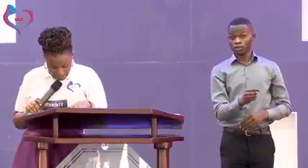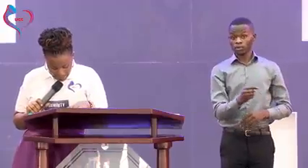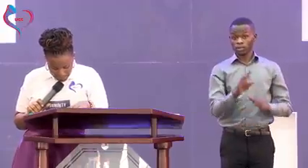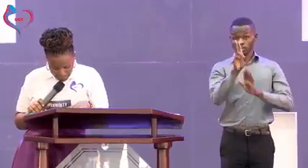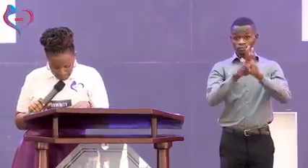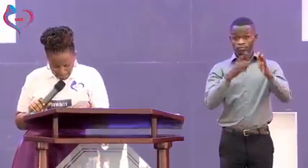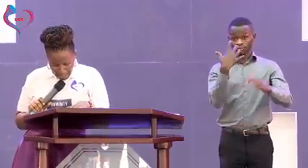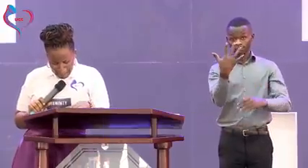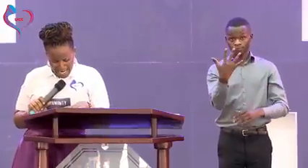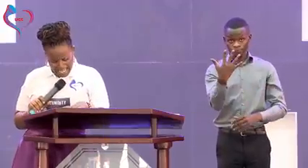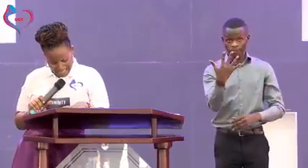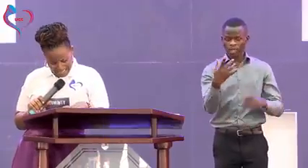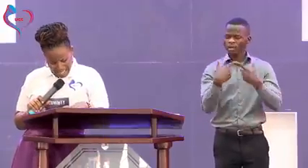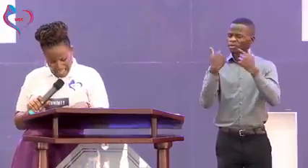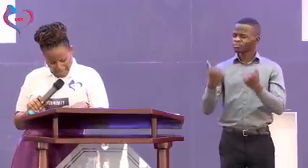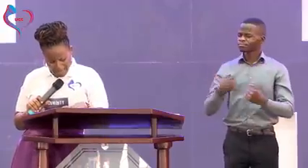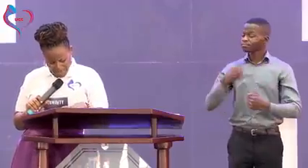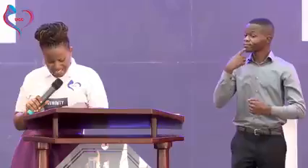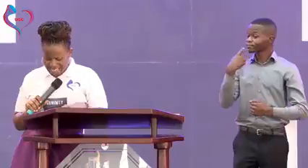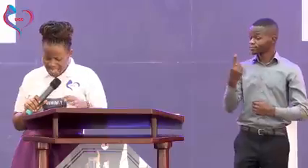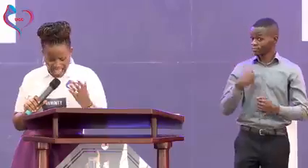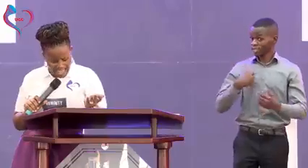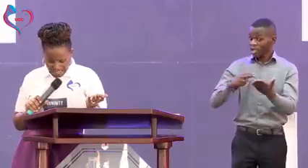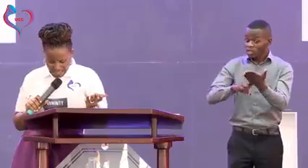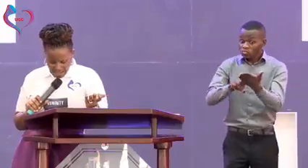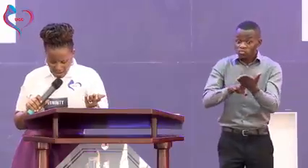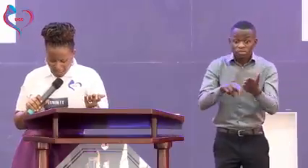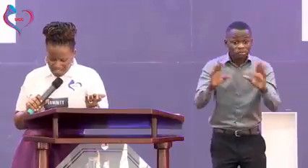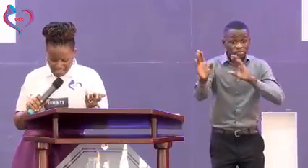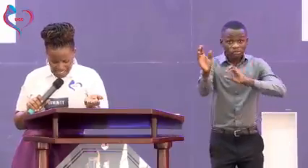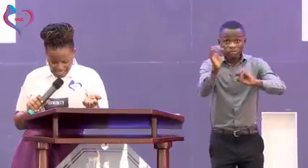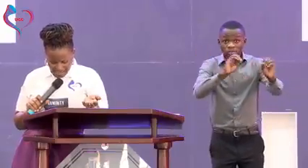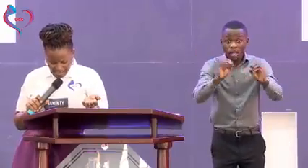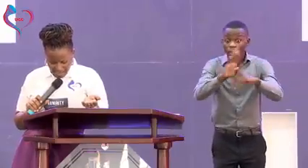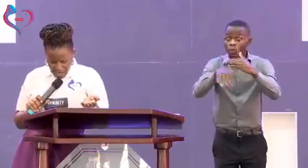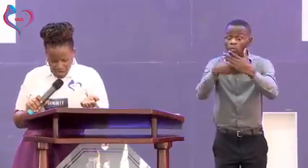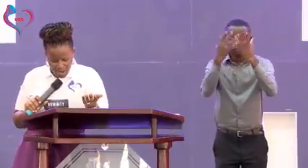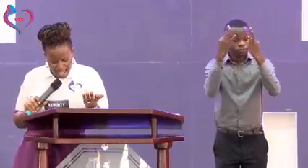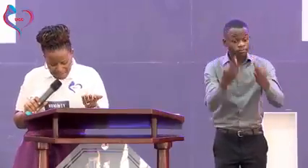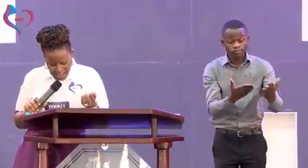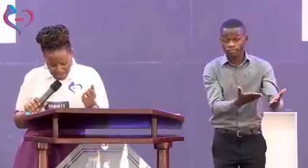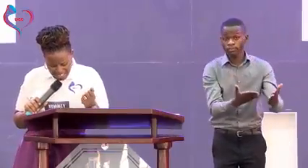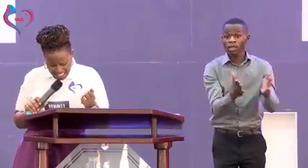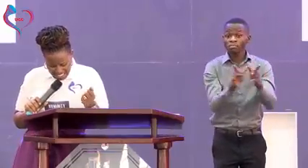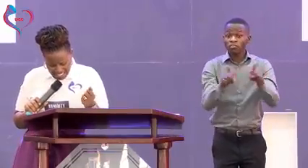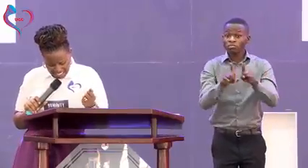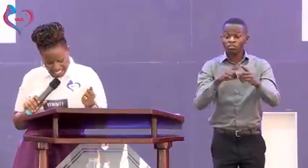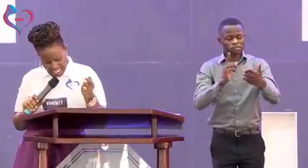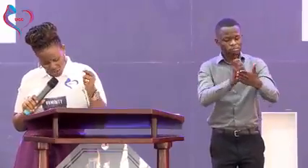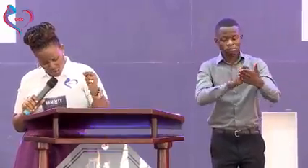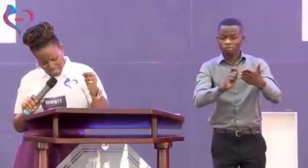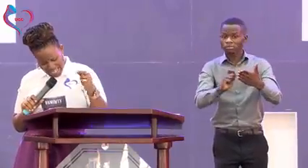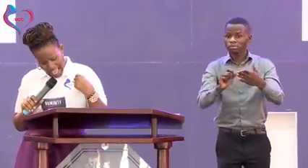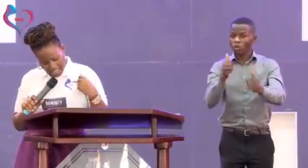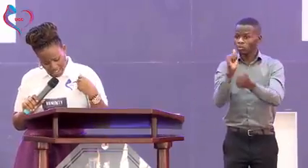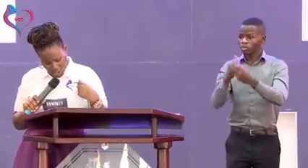Verses 15. But I have used none of these things, nor have I written these things that